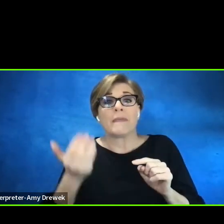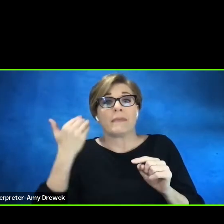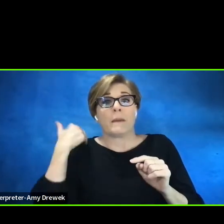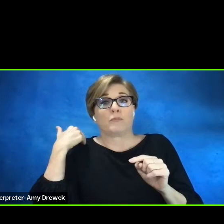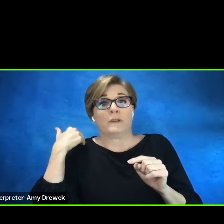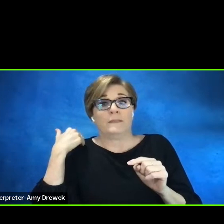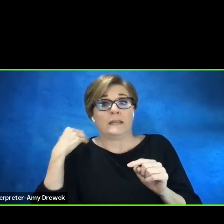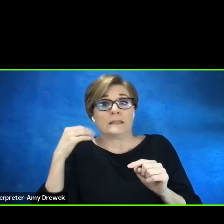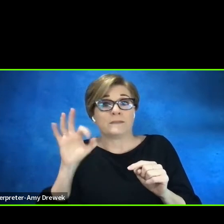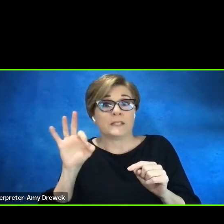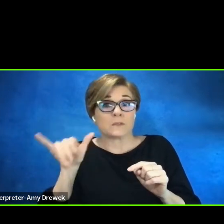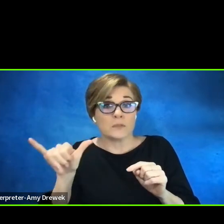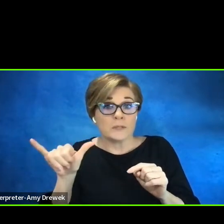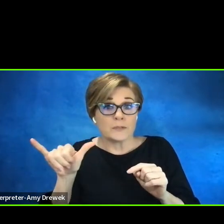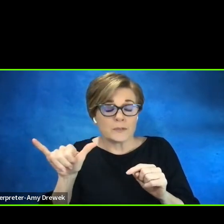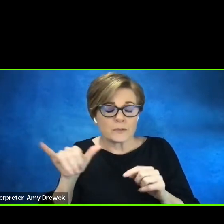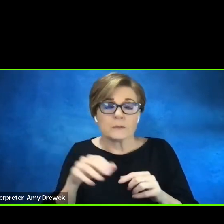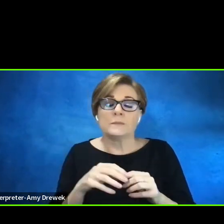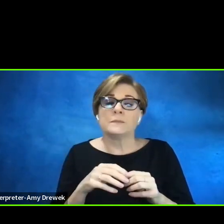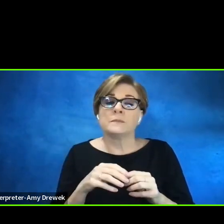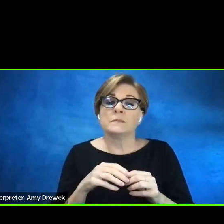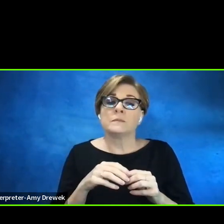We have provided about